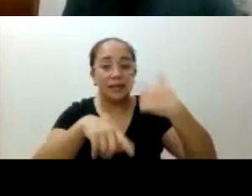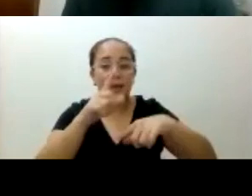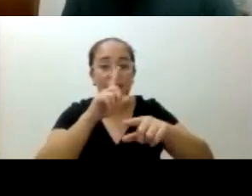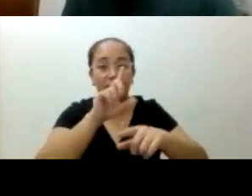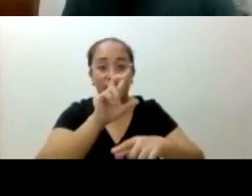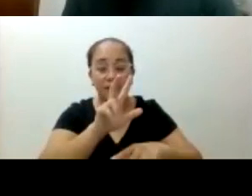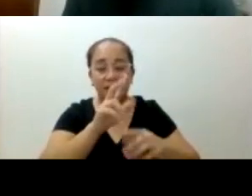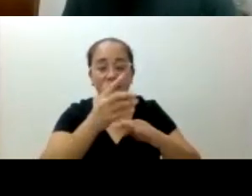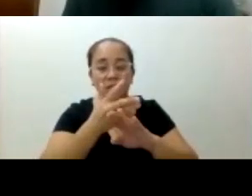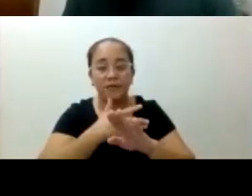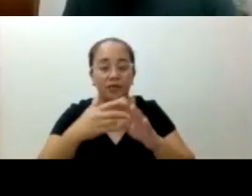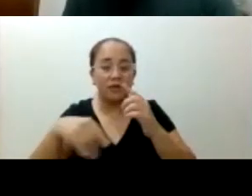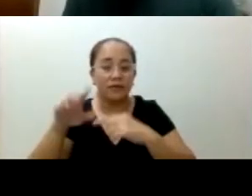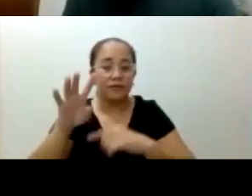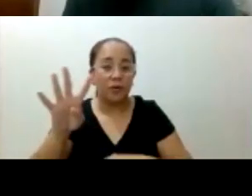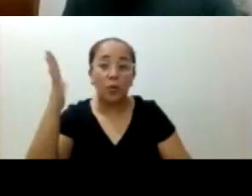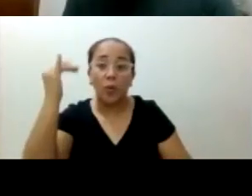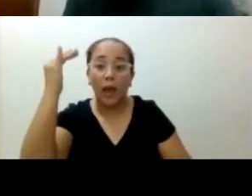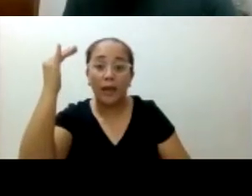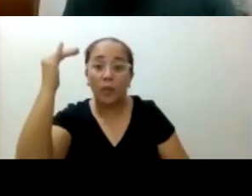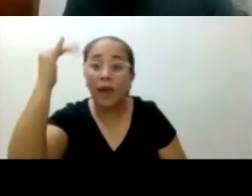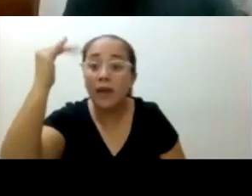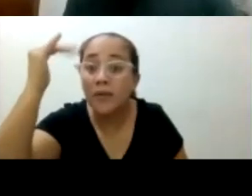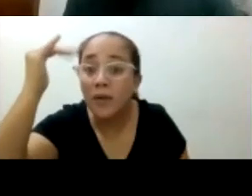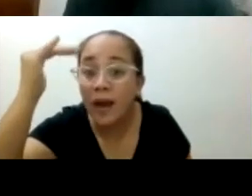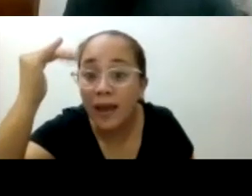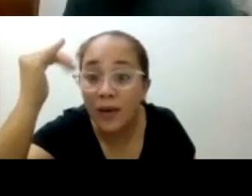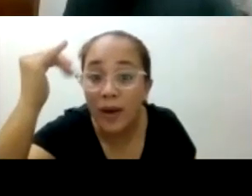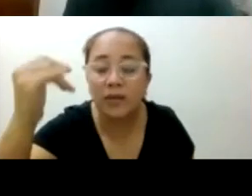why? Because of hand shape.